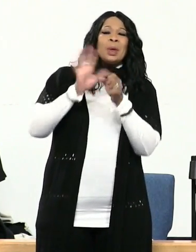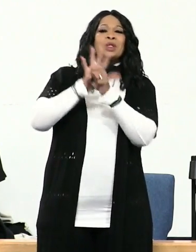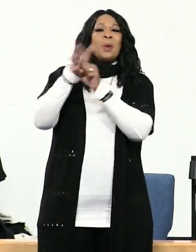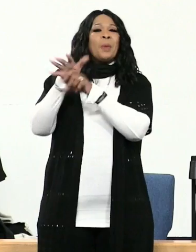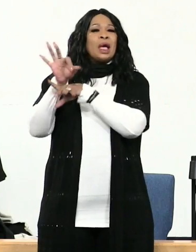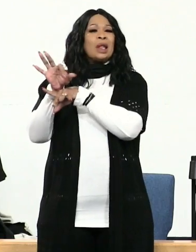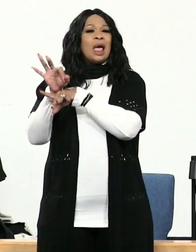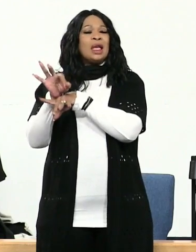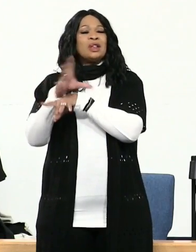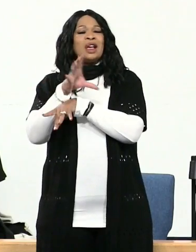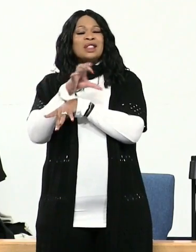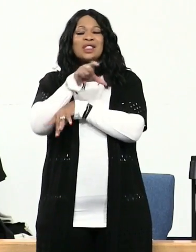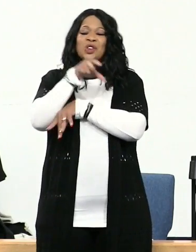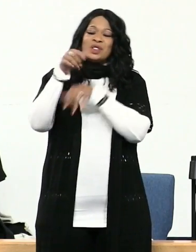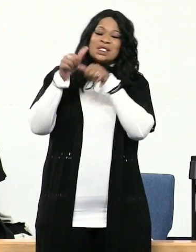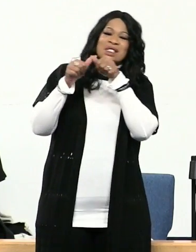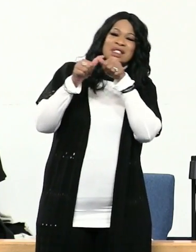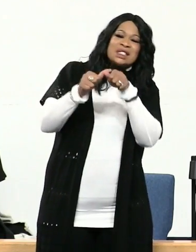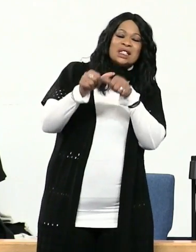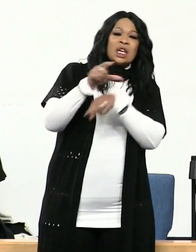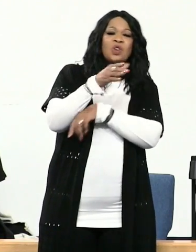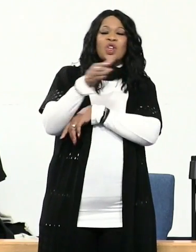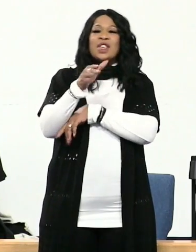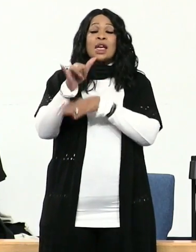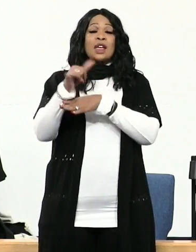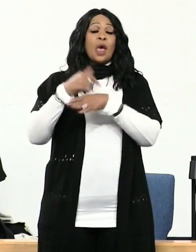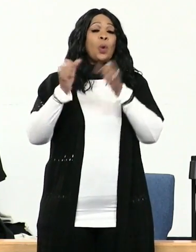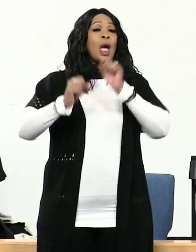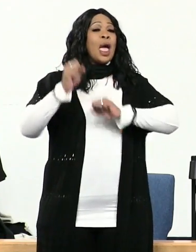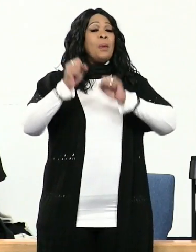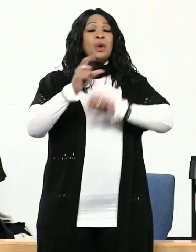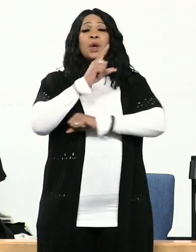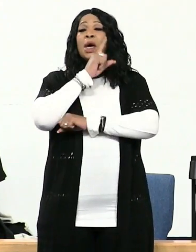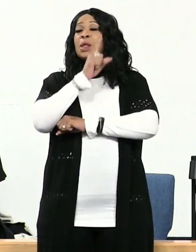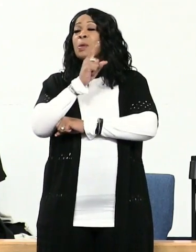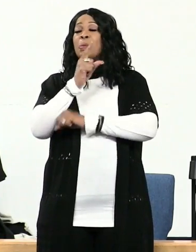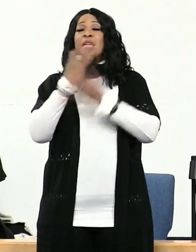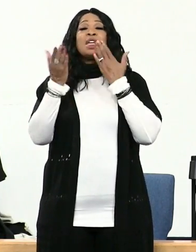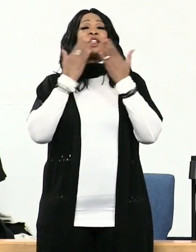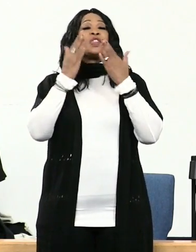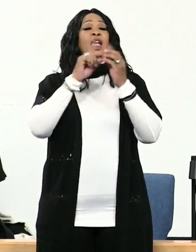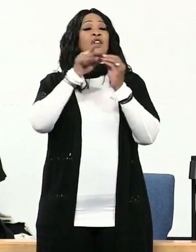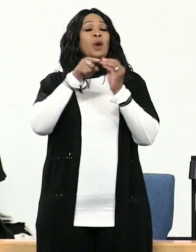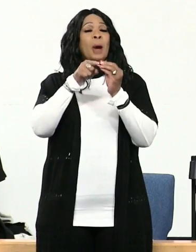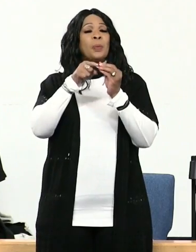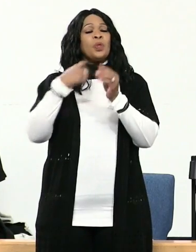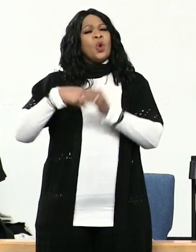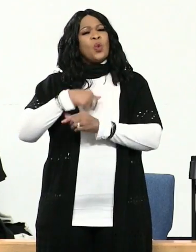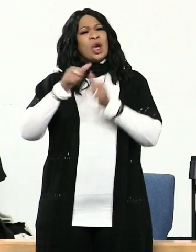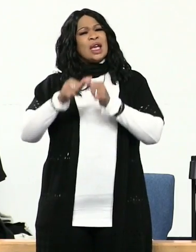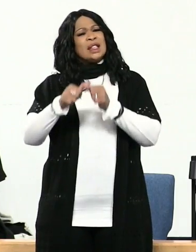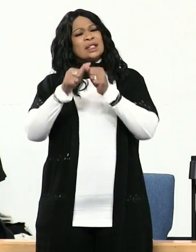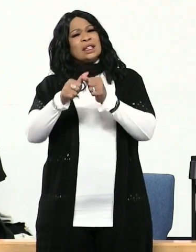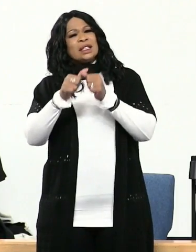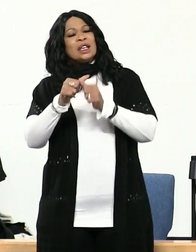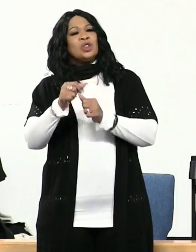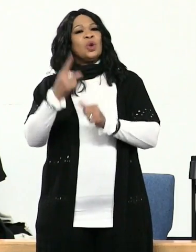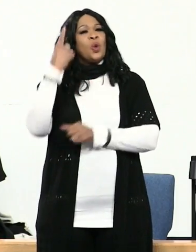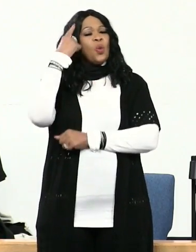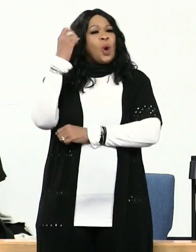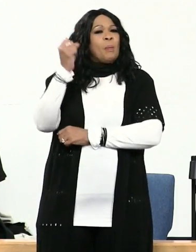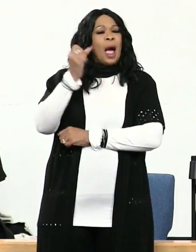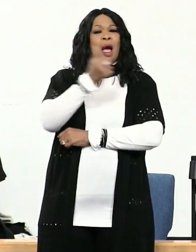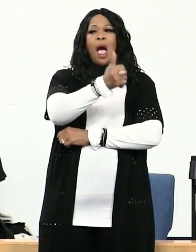there's still things that we are able to be thankful about. We must continually remind